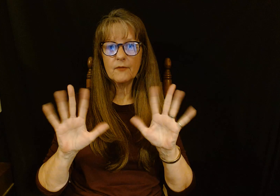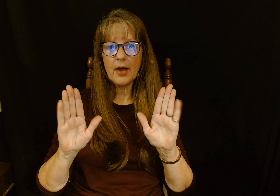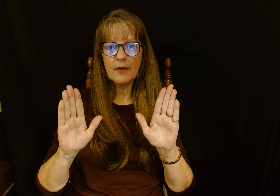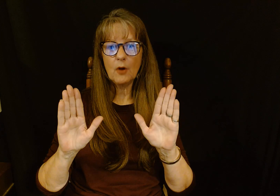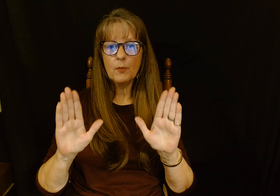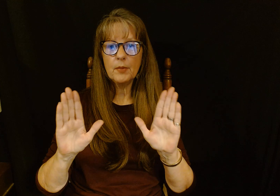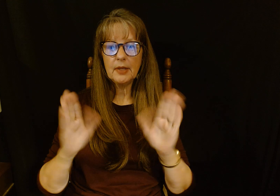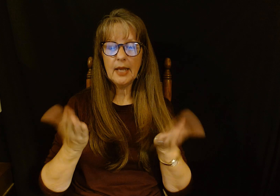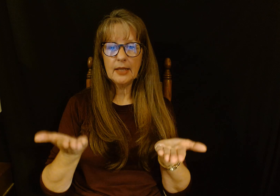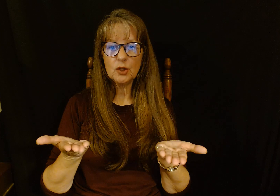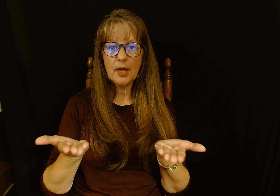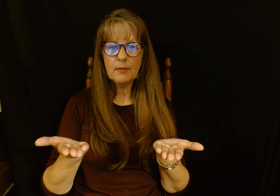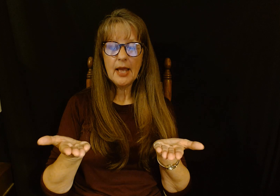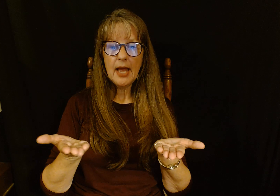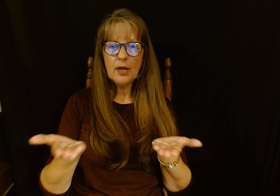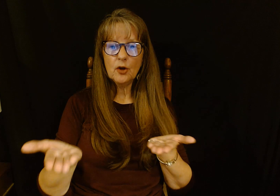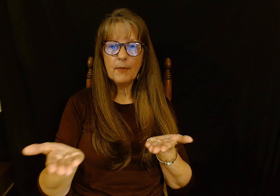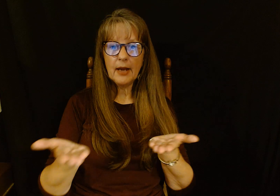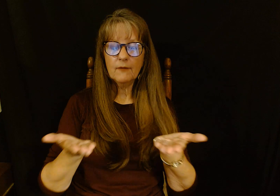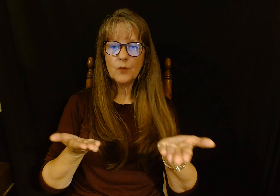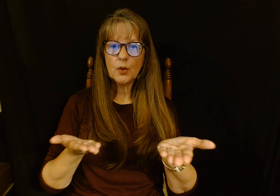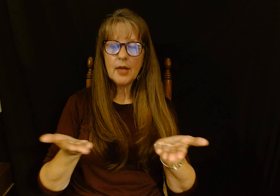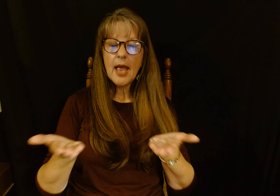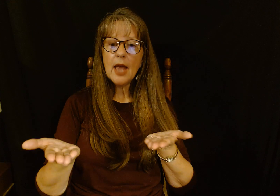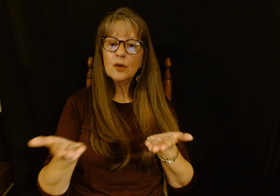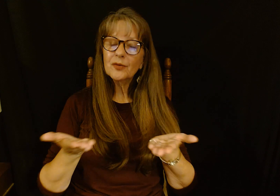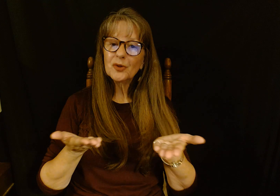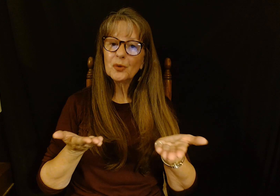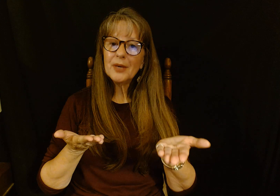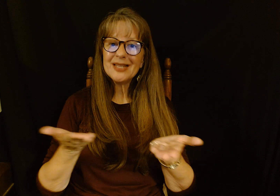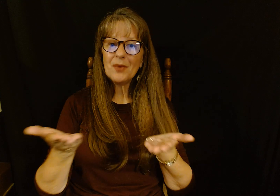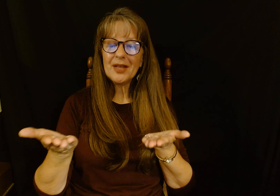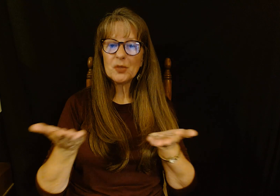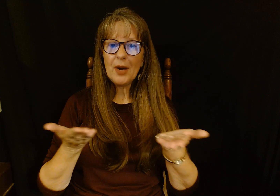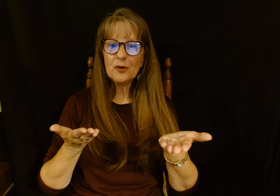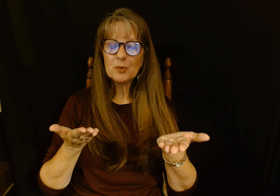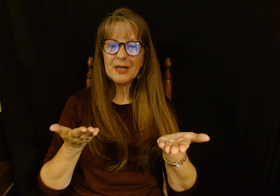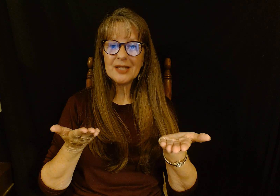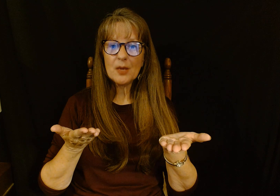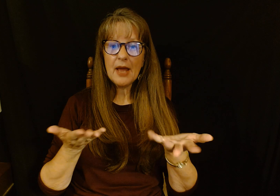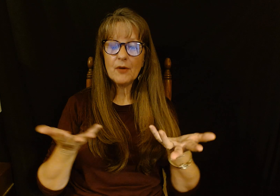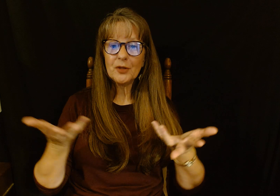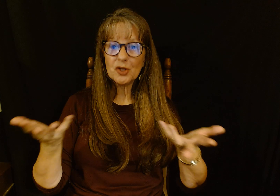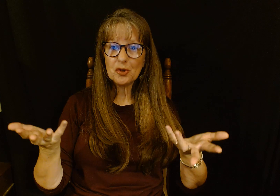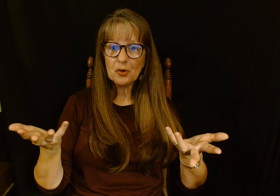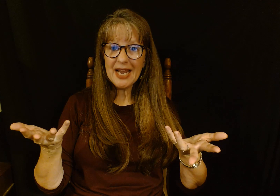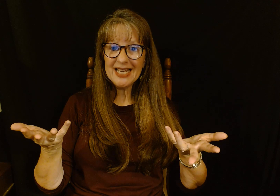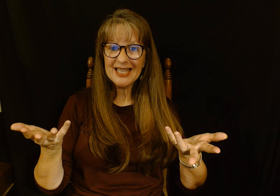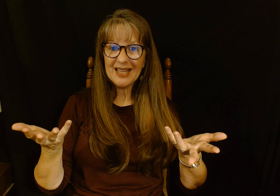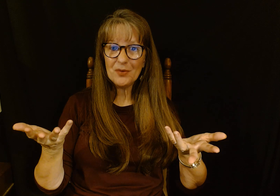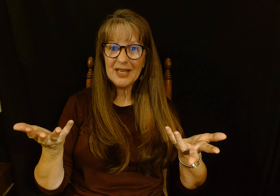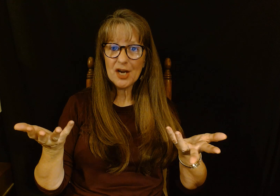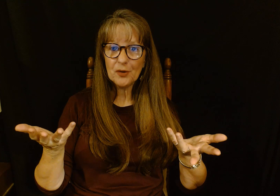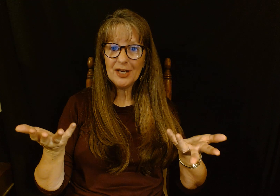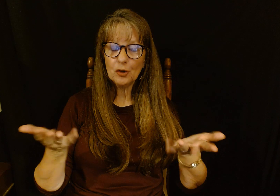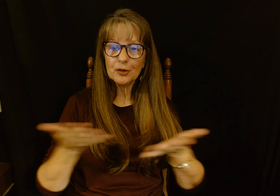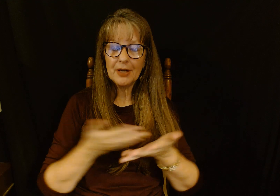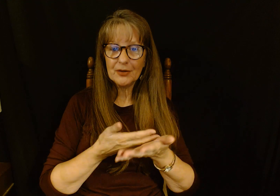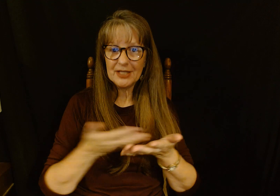5, open B hand shape, and you go back and forth. And the reason why that's waiters, because they would have all these trays that they would carry, or dishes